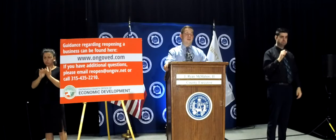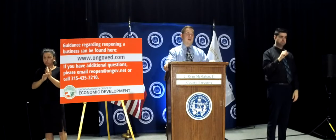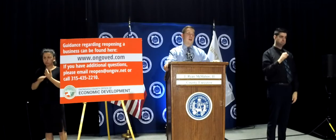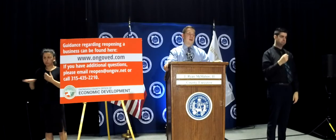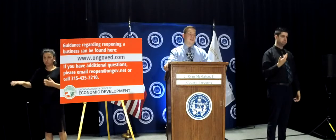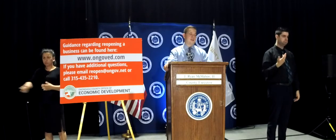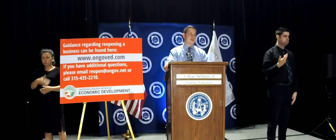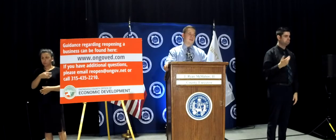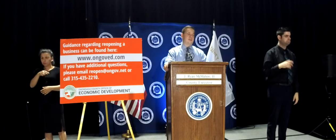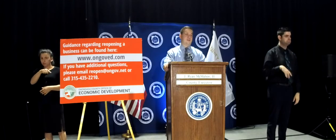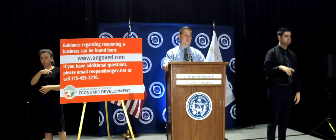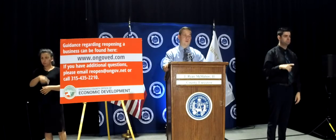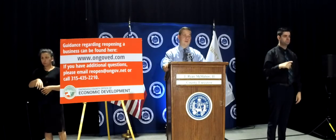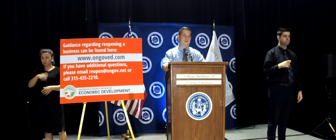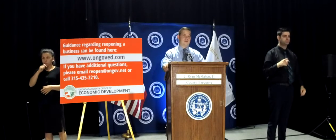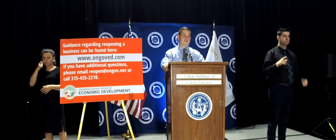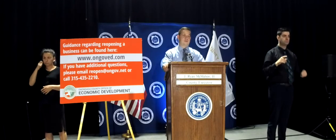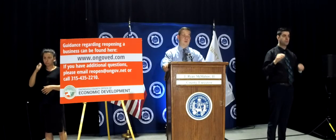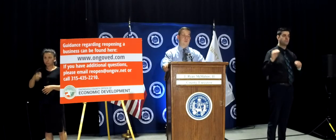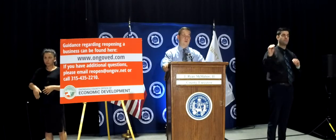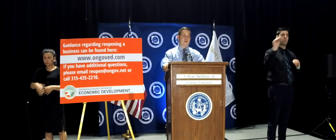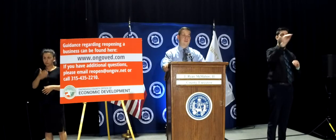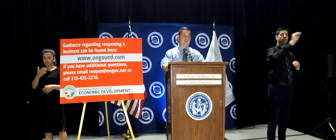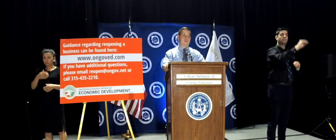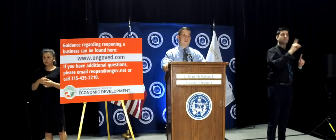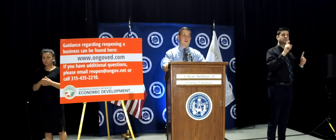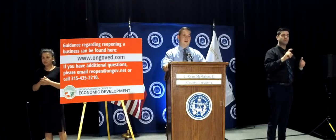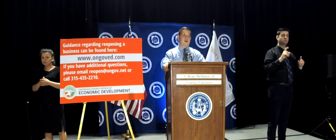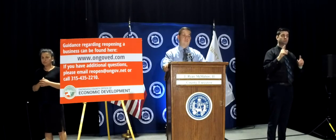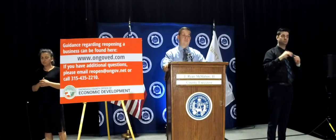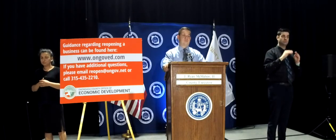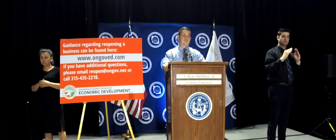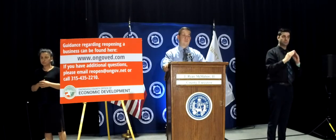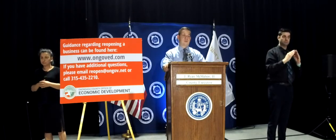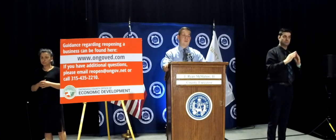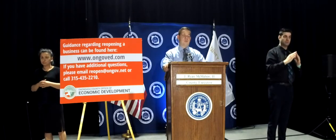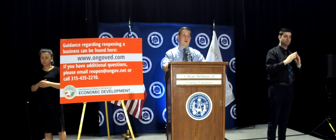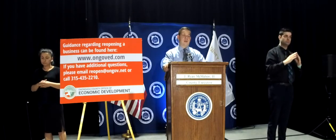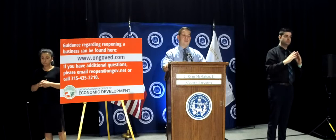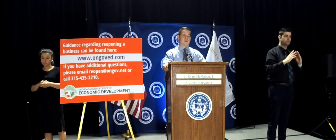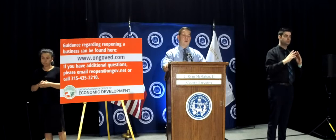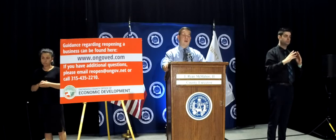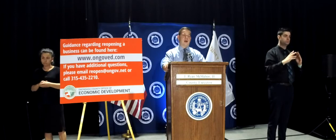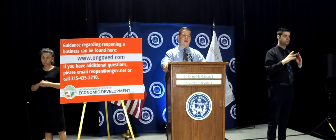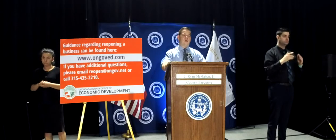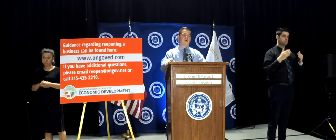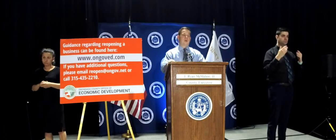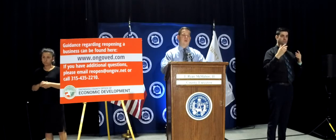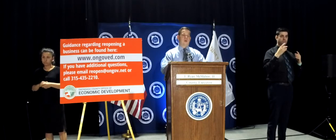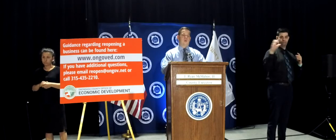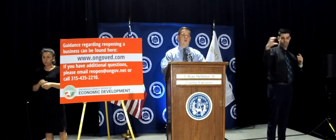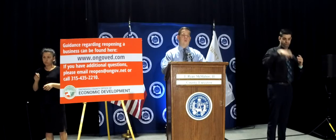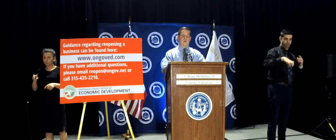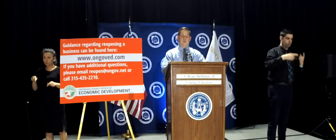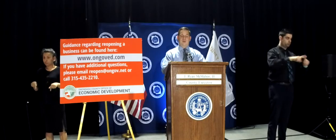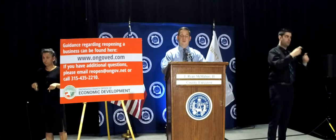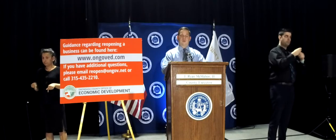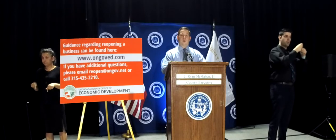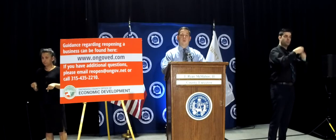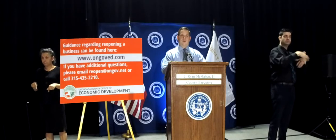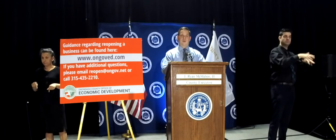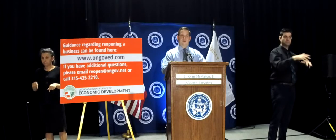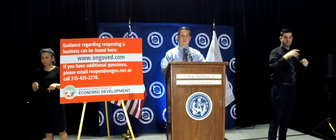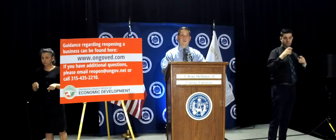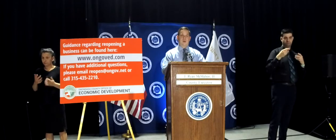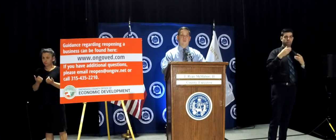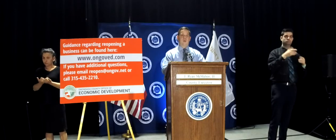lab to a protest. But I think right now, what we can do is